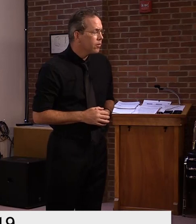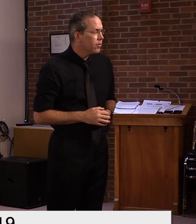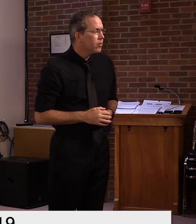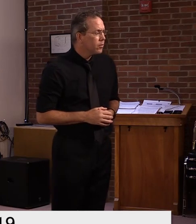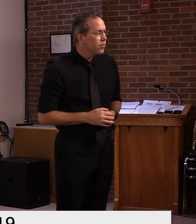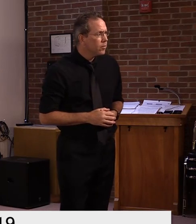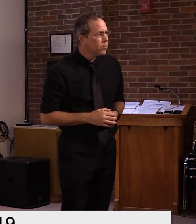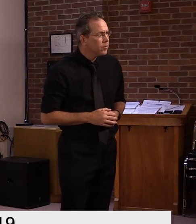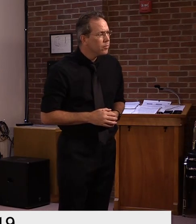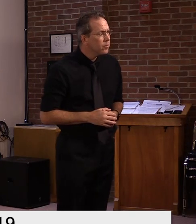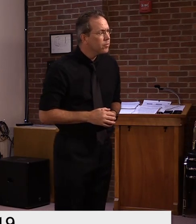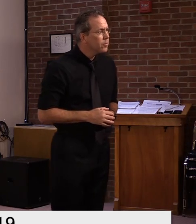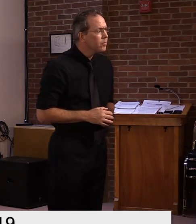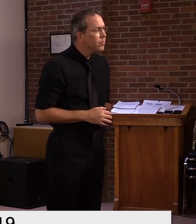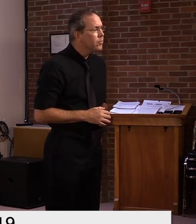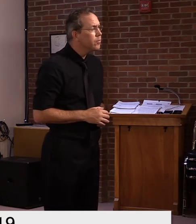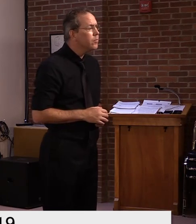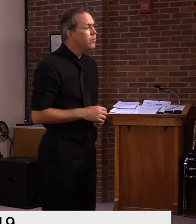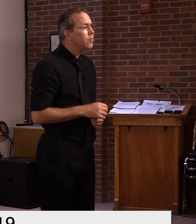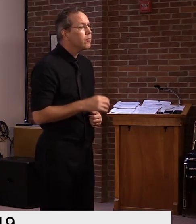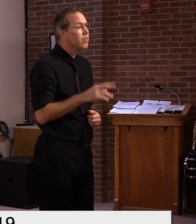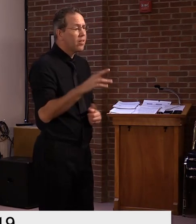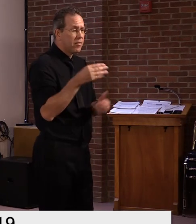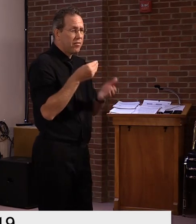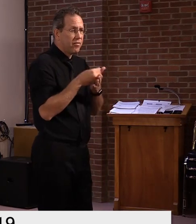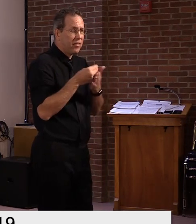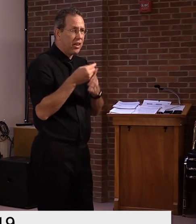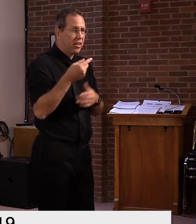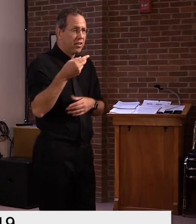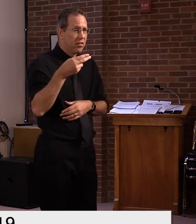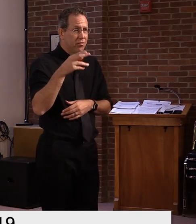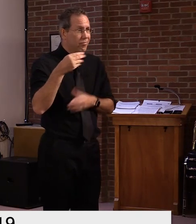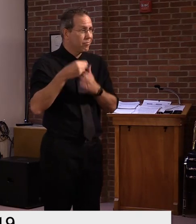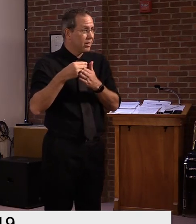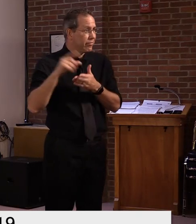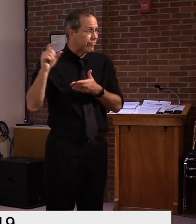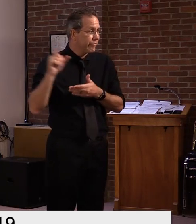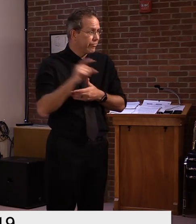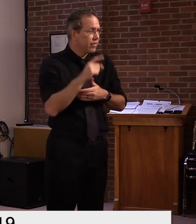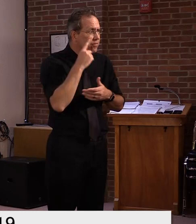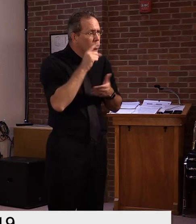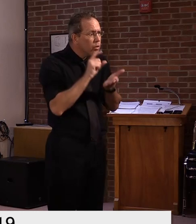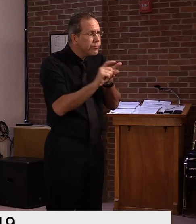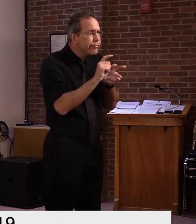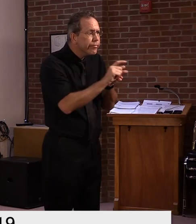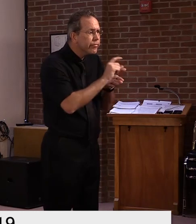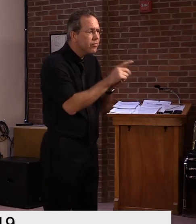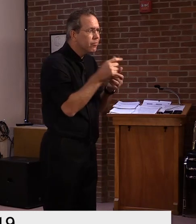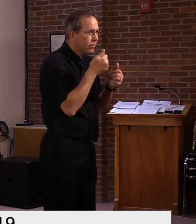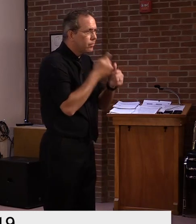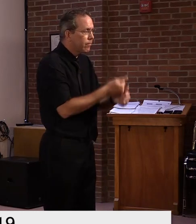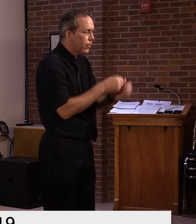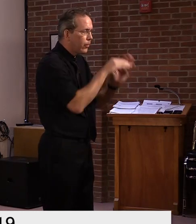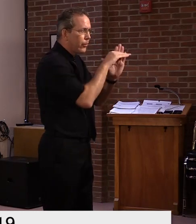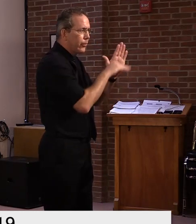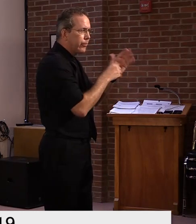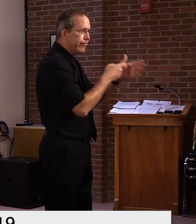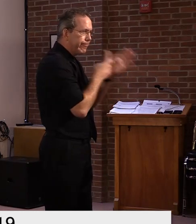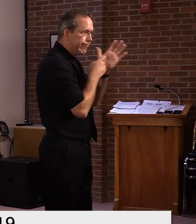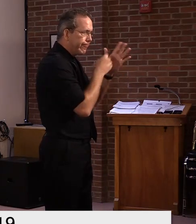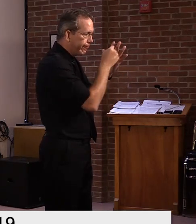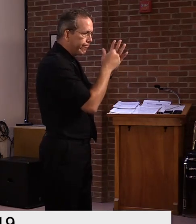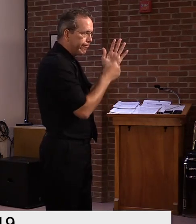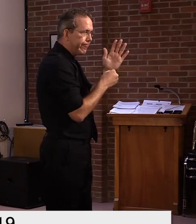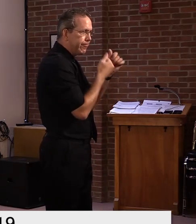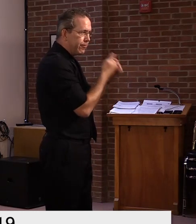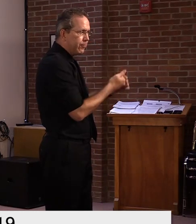grant agreements that we put together with these regional hubs will stipulate these requirements, and regional hubs will have to